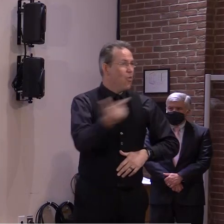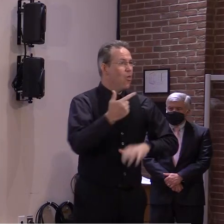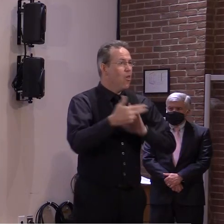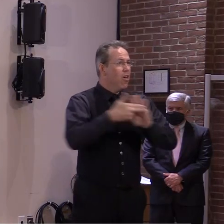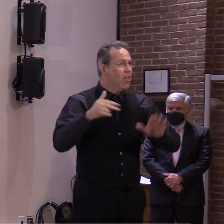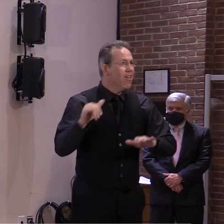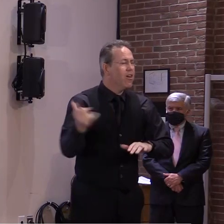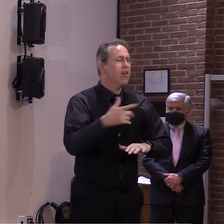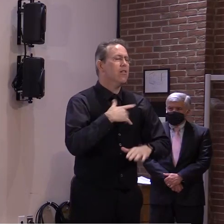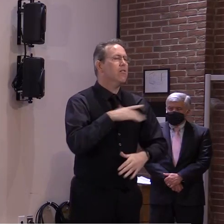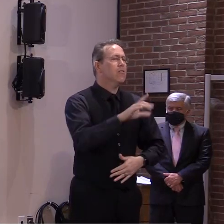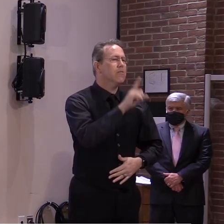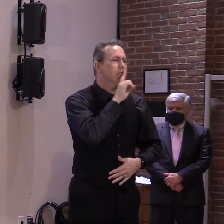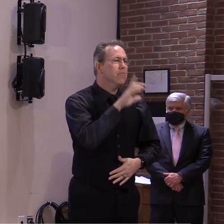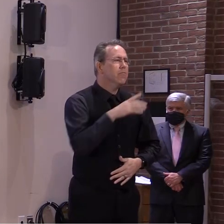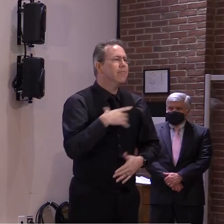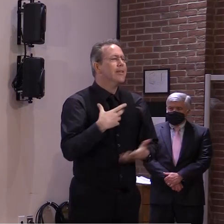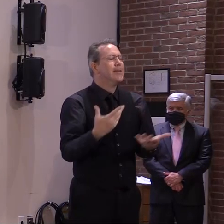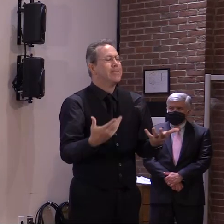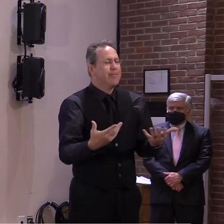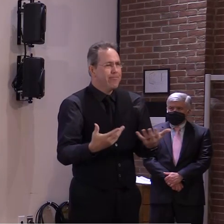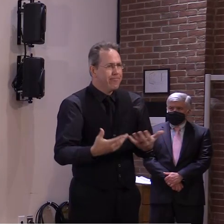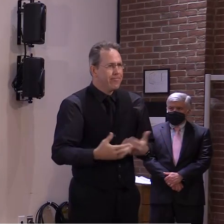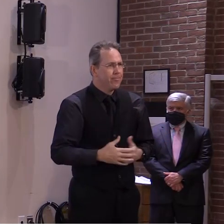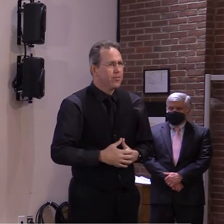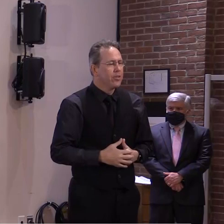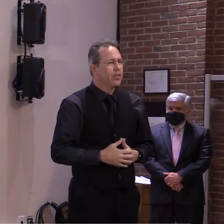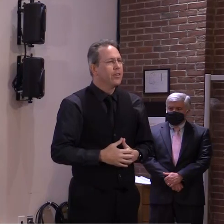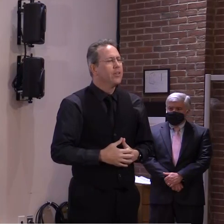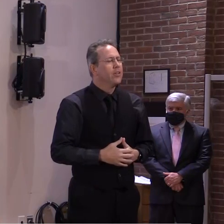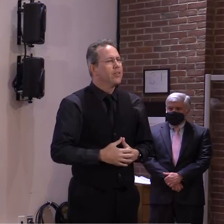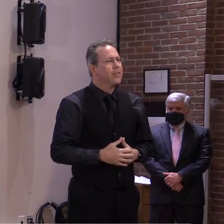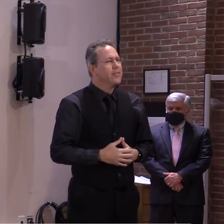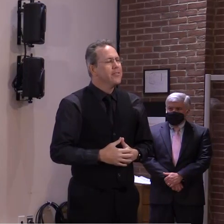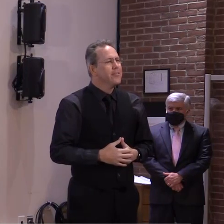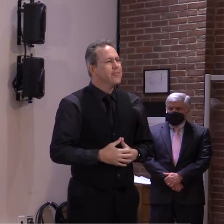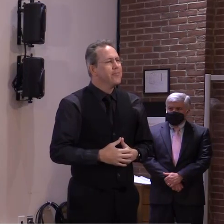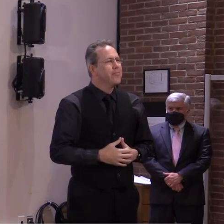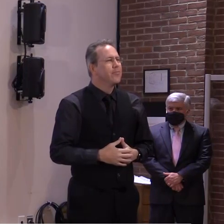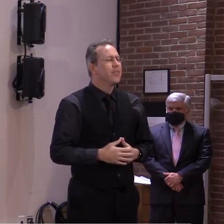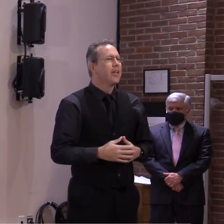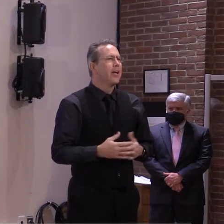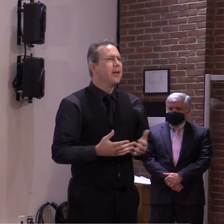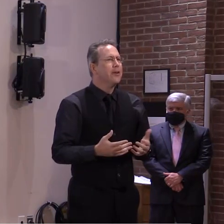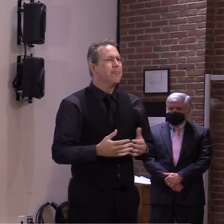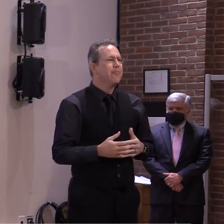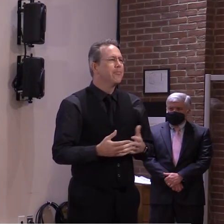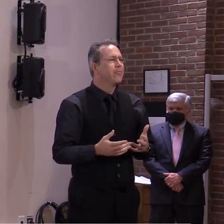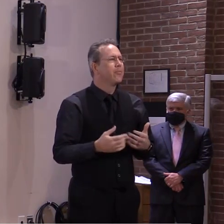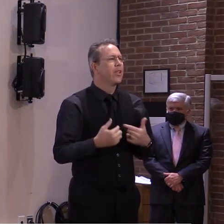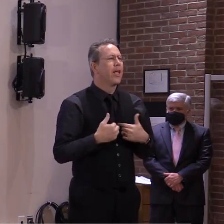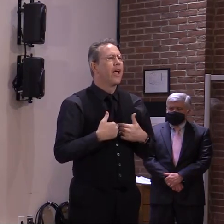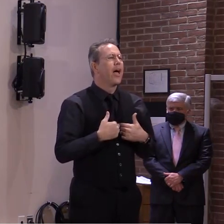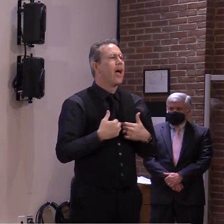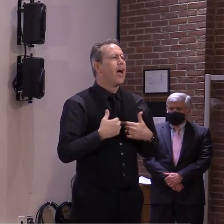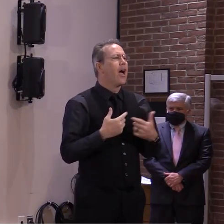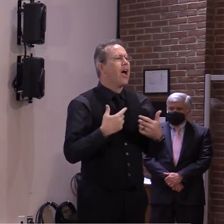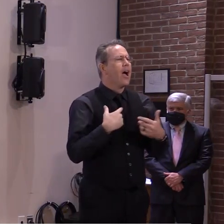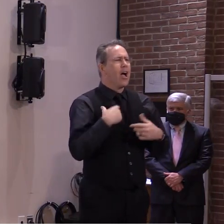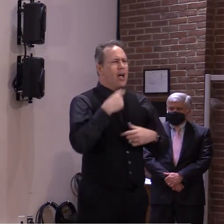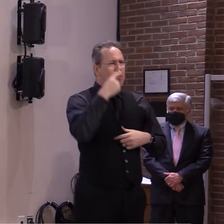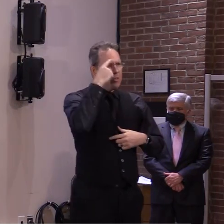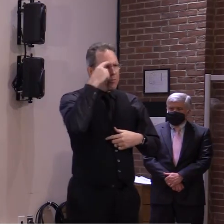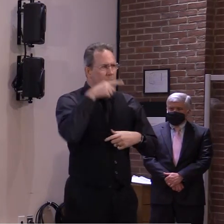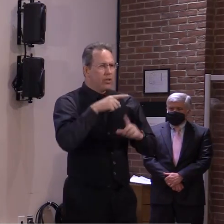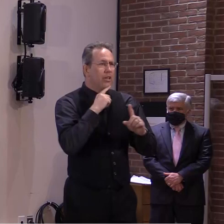responsibly. You know, certainly, if you're going to just talk 18, I would spread it to 18 to 30, because that covers